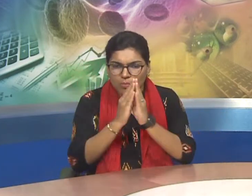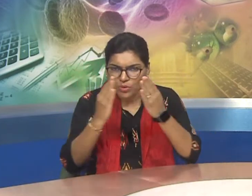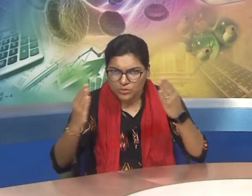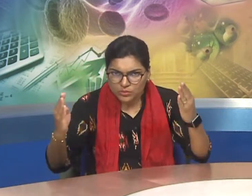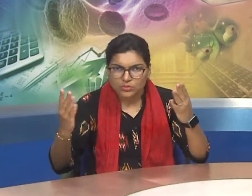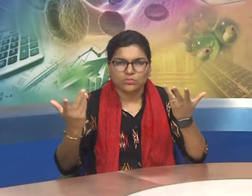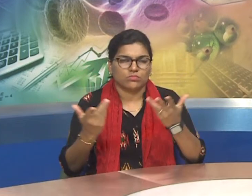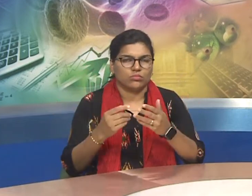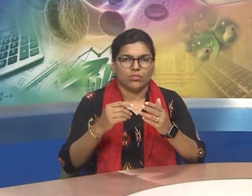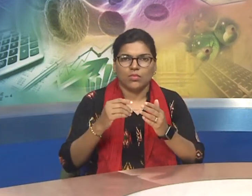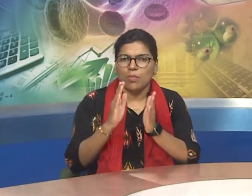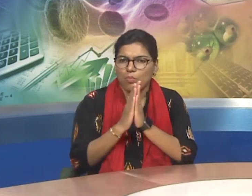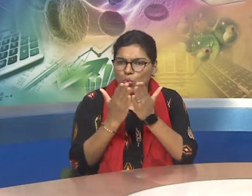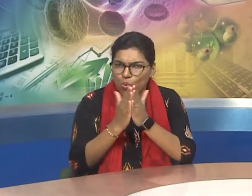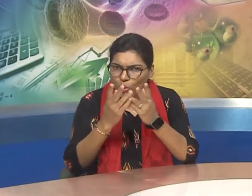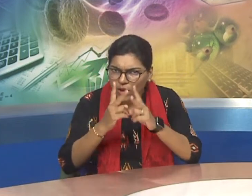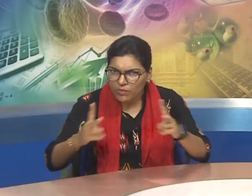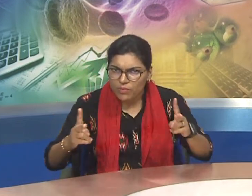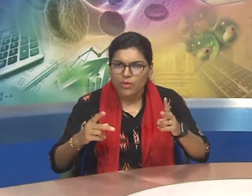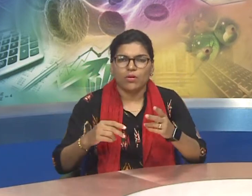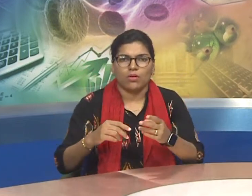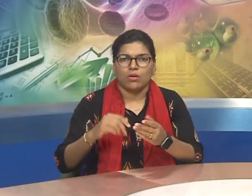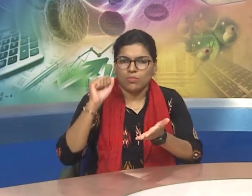technology is coming.